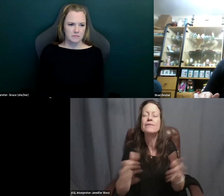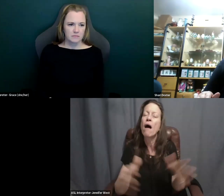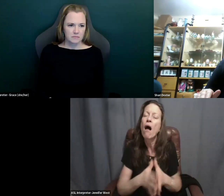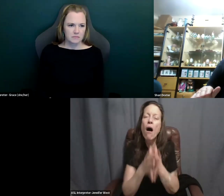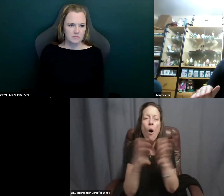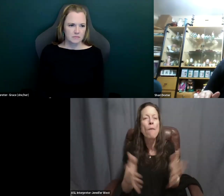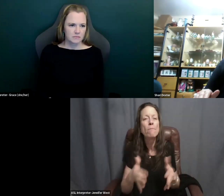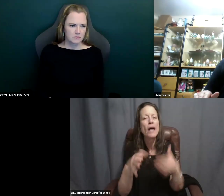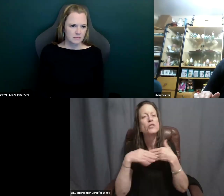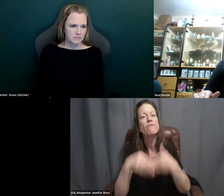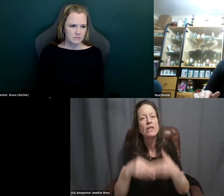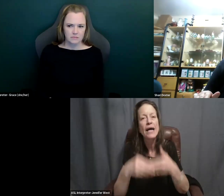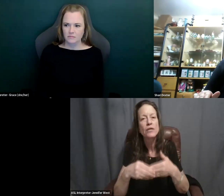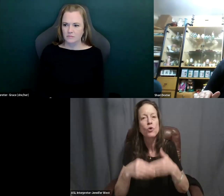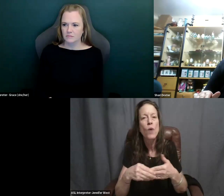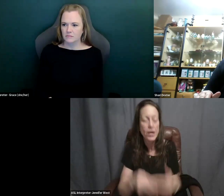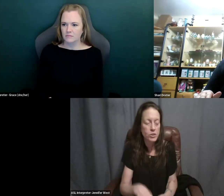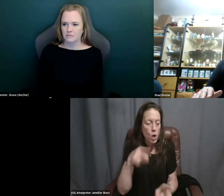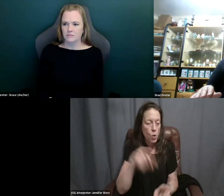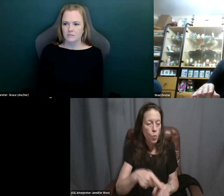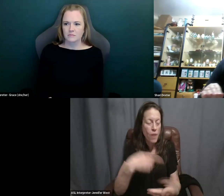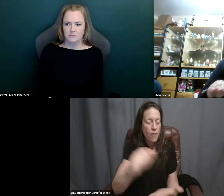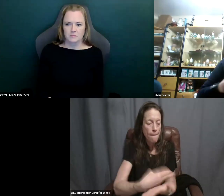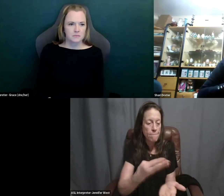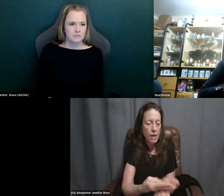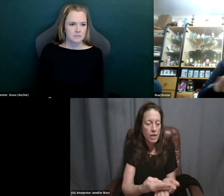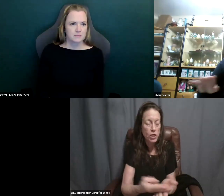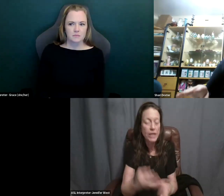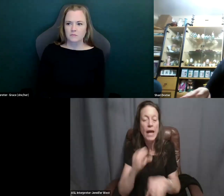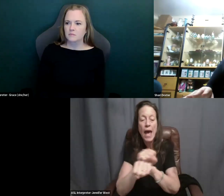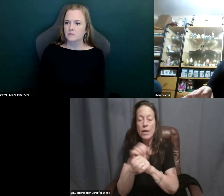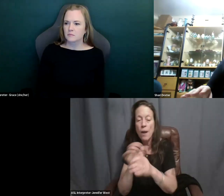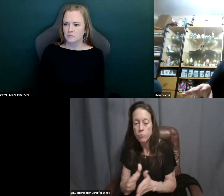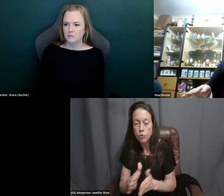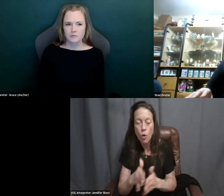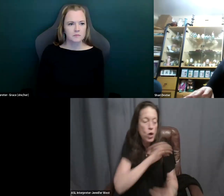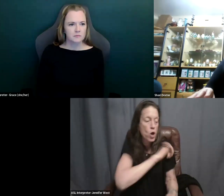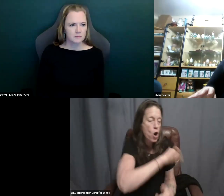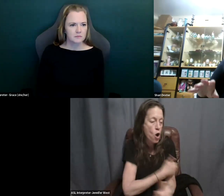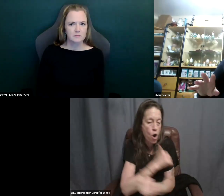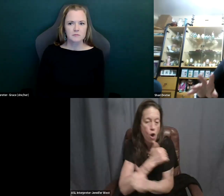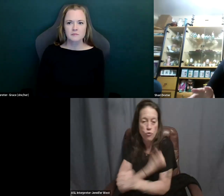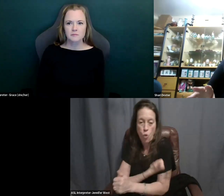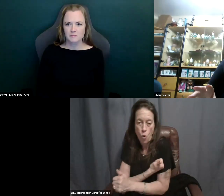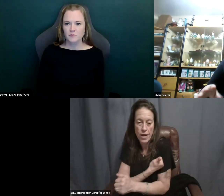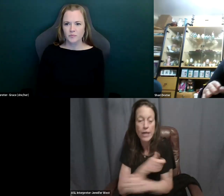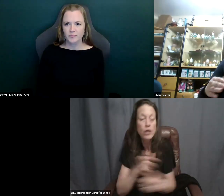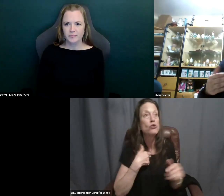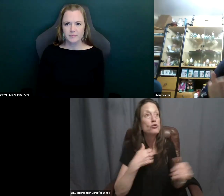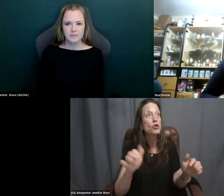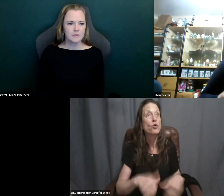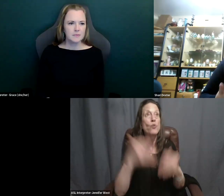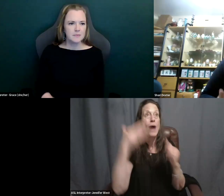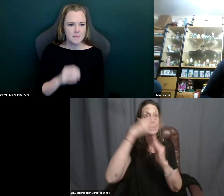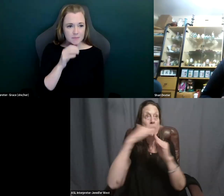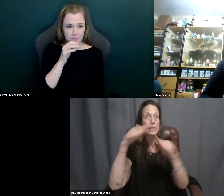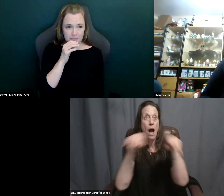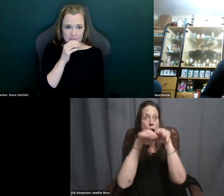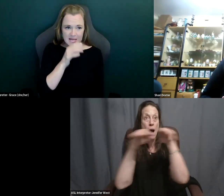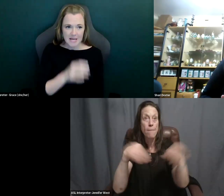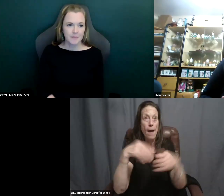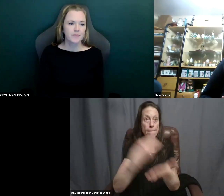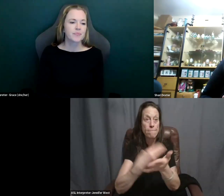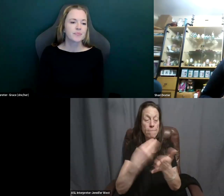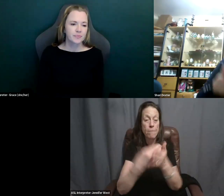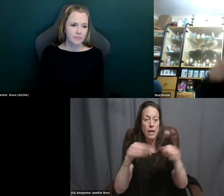with what they call budget and employer authority. So I think Ellen had mentioned you get a top line budget, and that's where